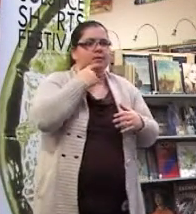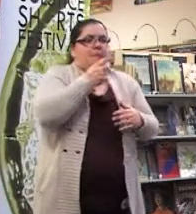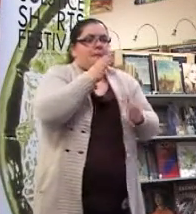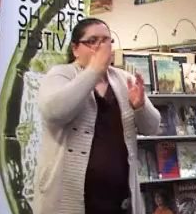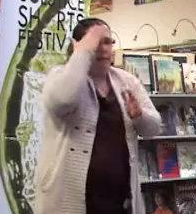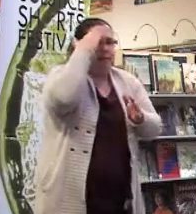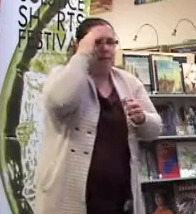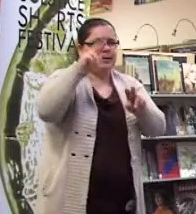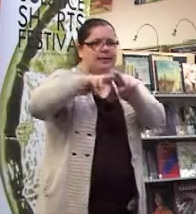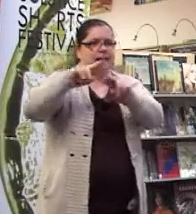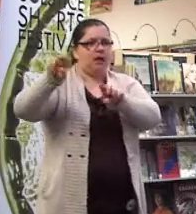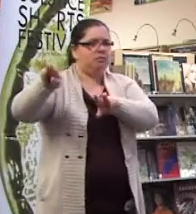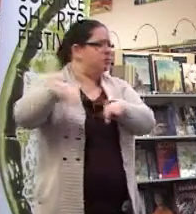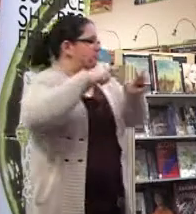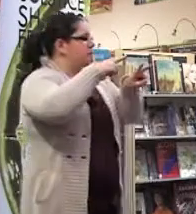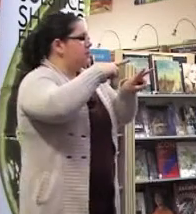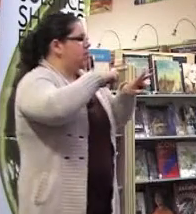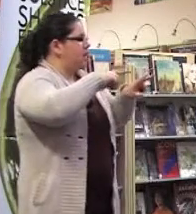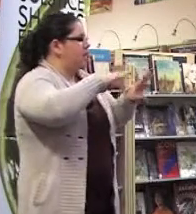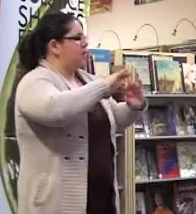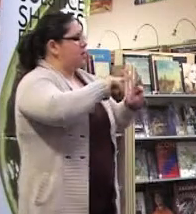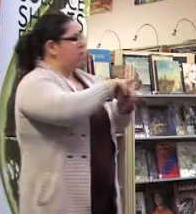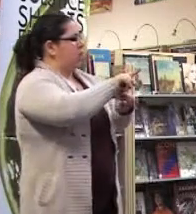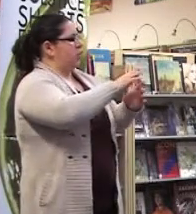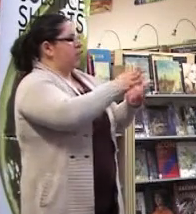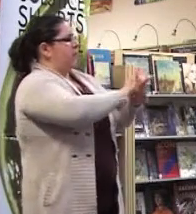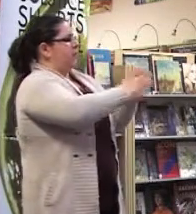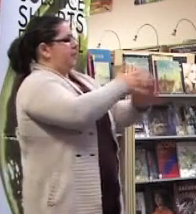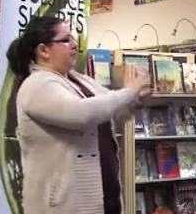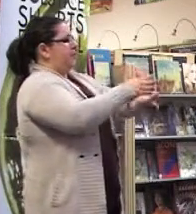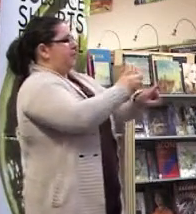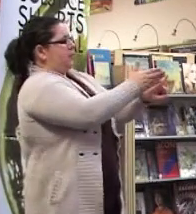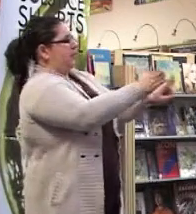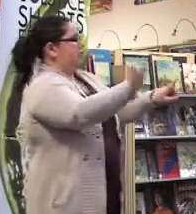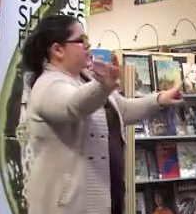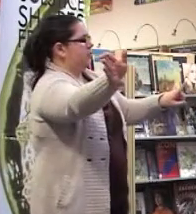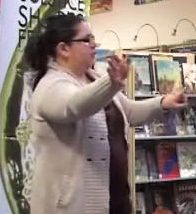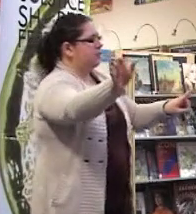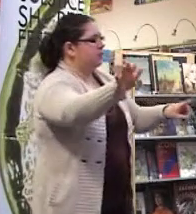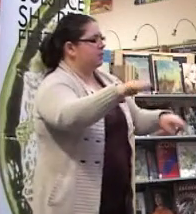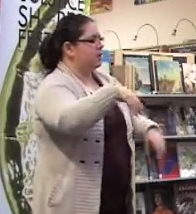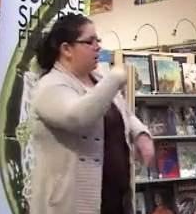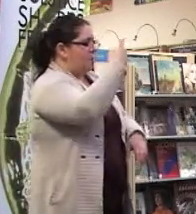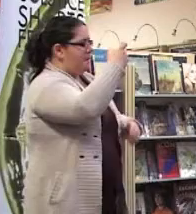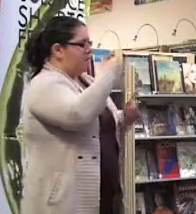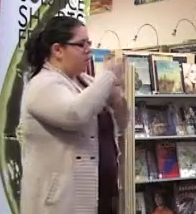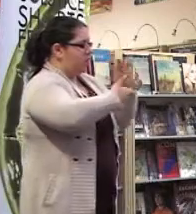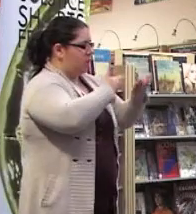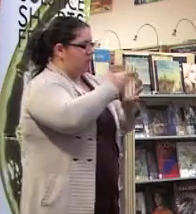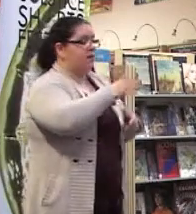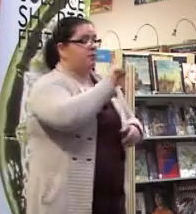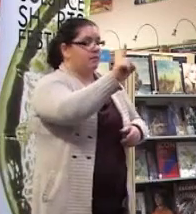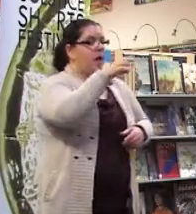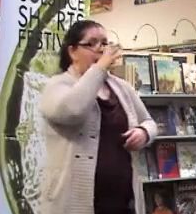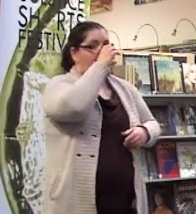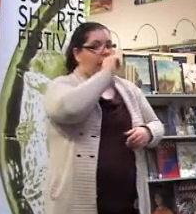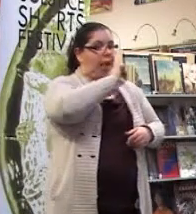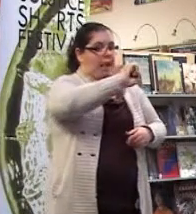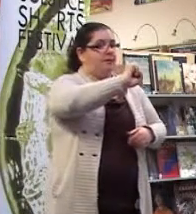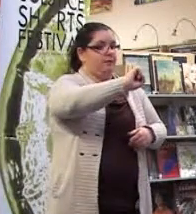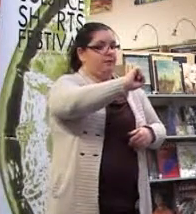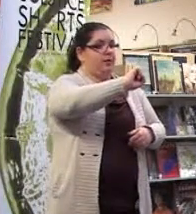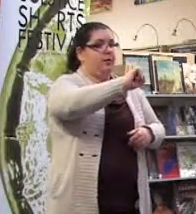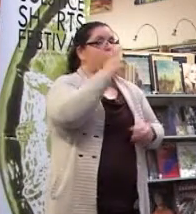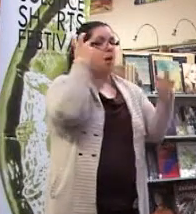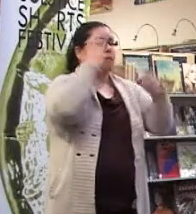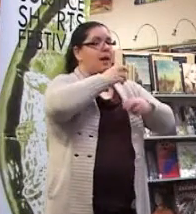from the sofa and in a nervous voice tries to drown out mine. And one more story you should know about is elephants, pipes up Dad, is the